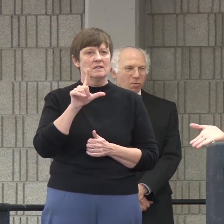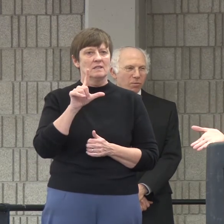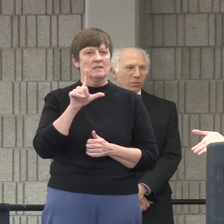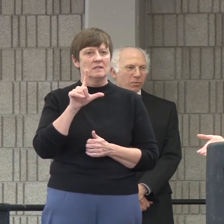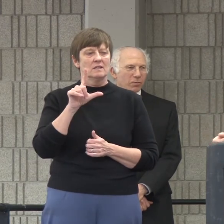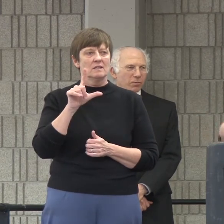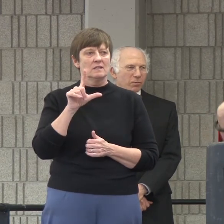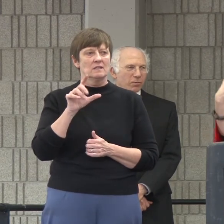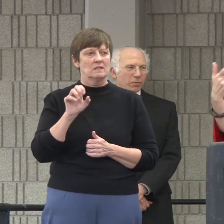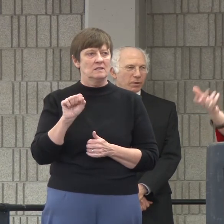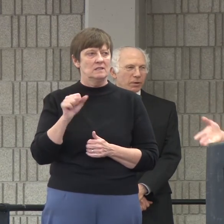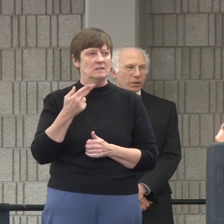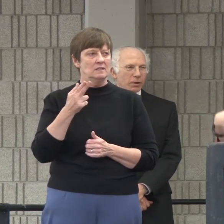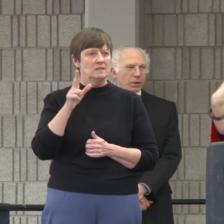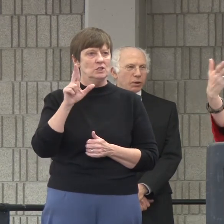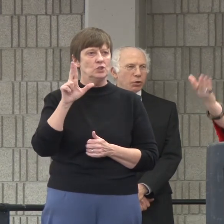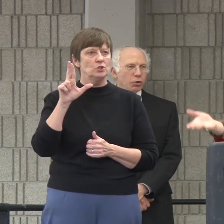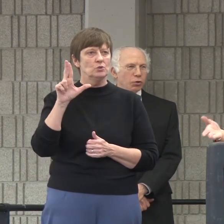lishua.